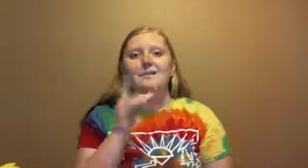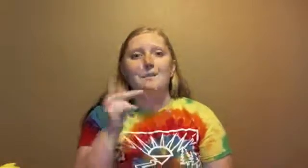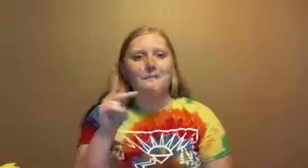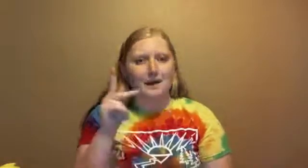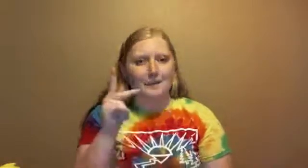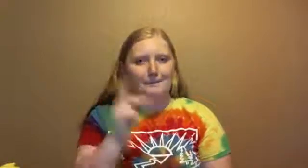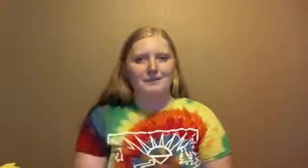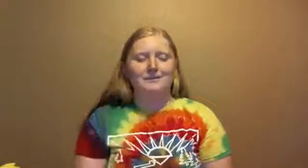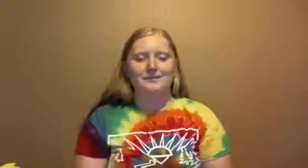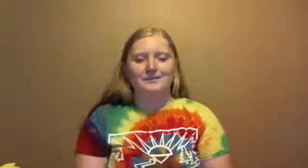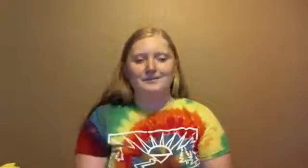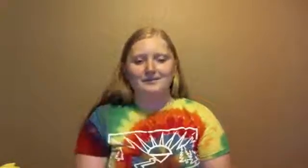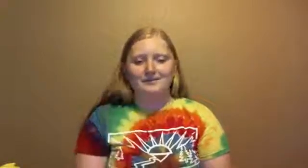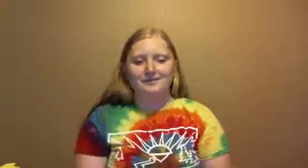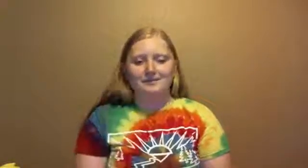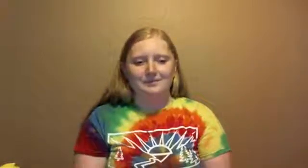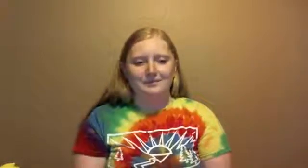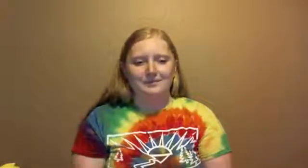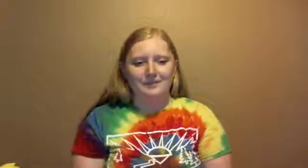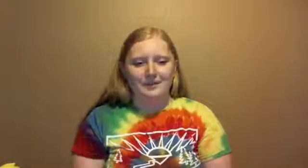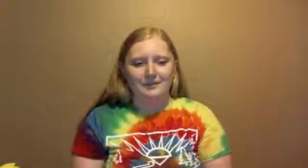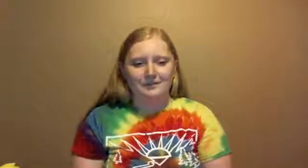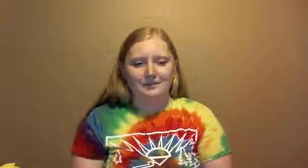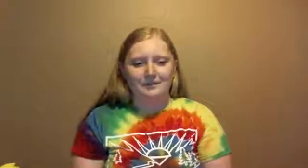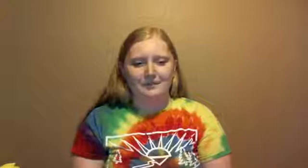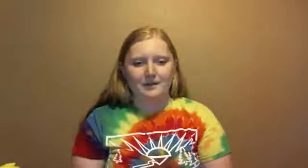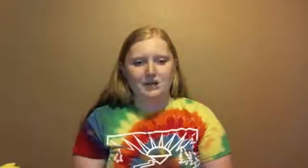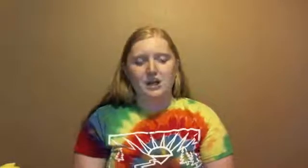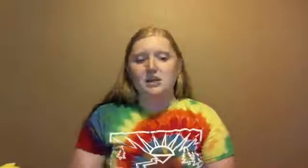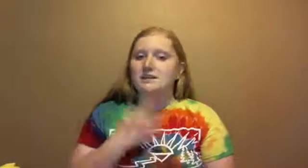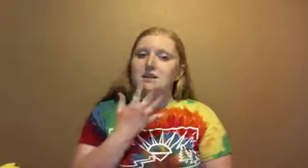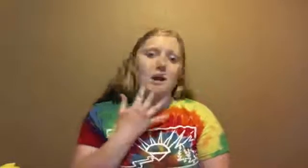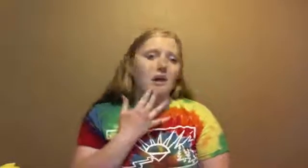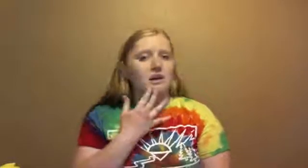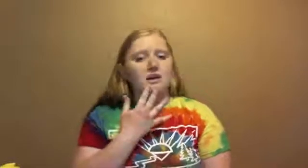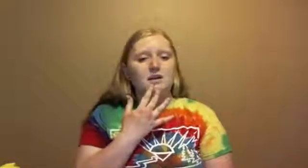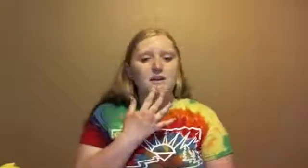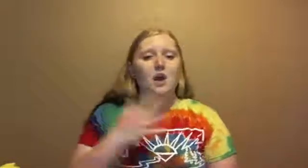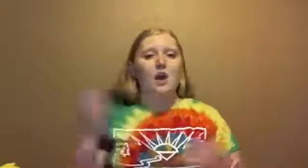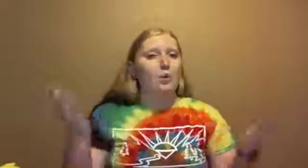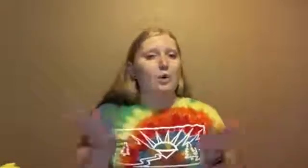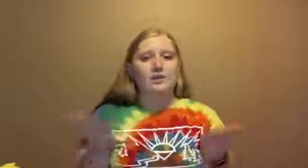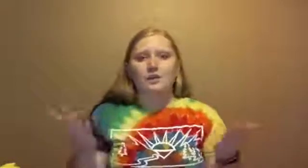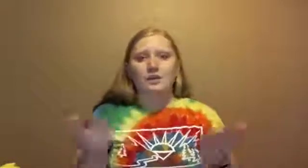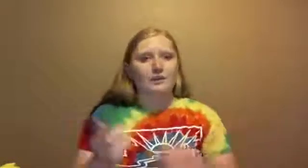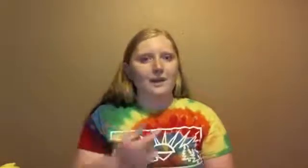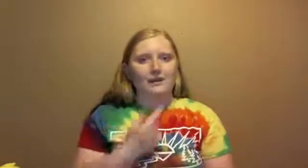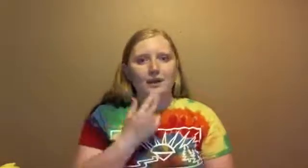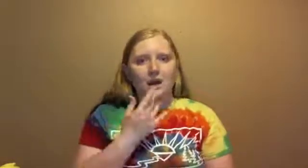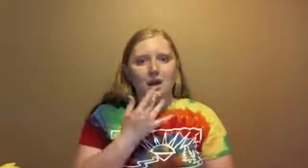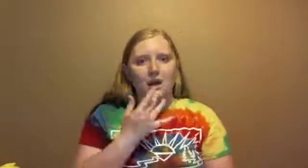like purple. I like purple. Colors, colors. What's your favorite